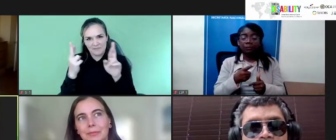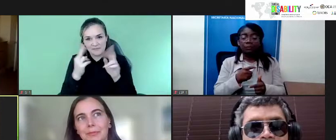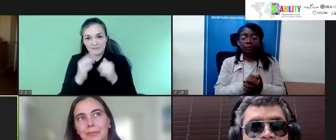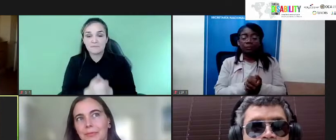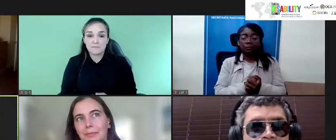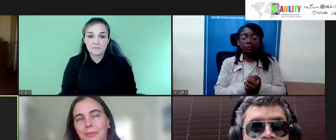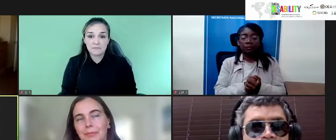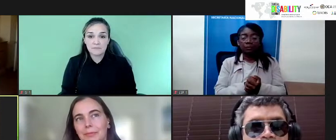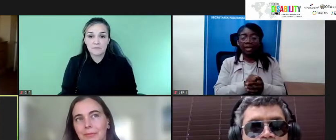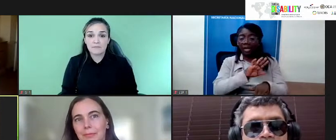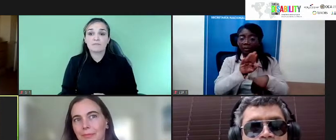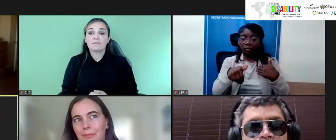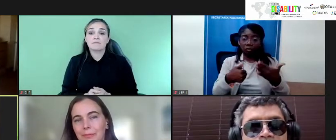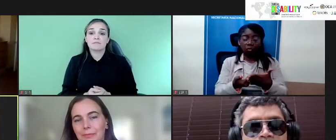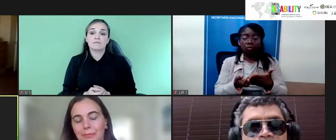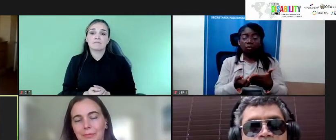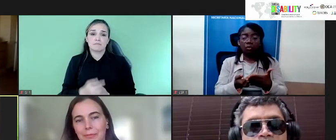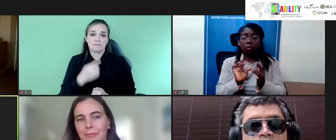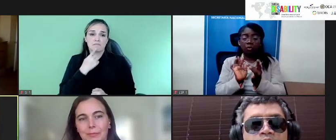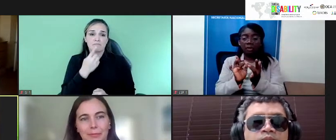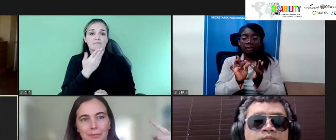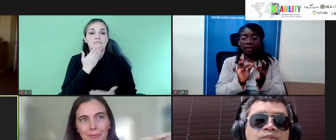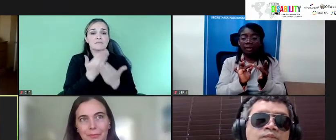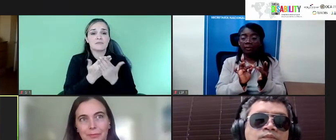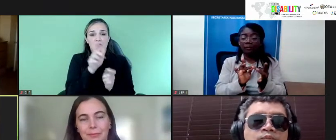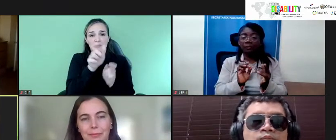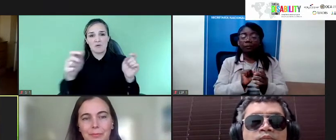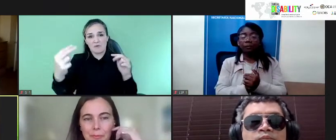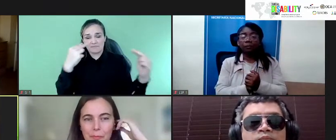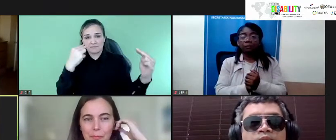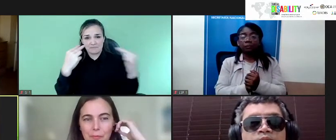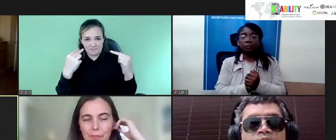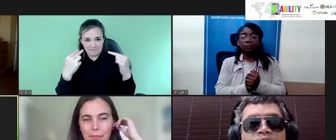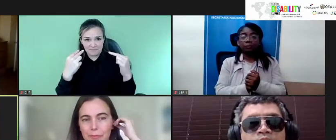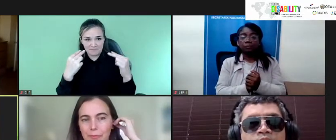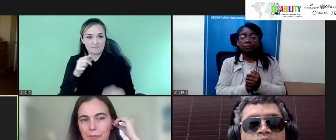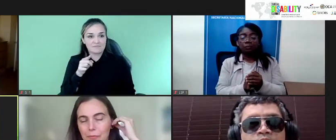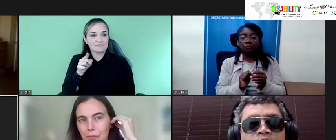in using our time so i would like to thank everyone online